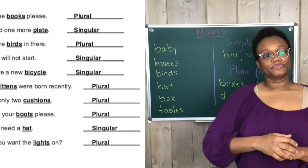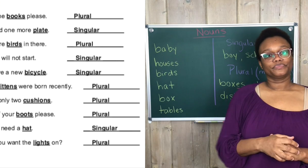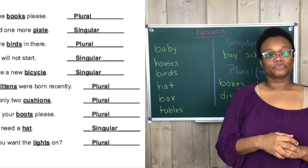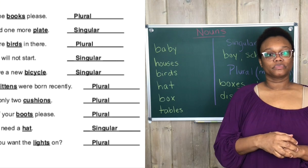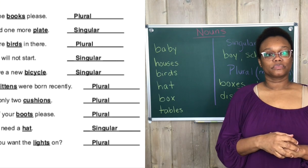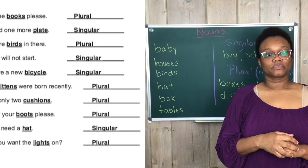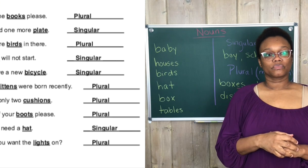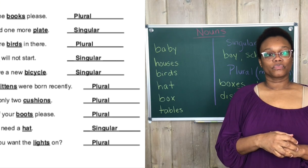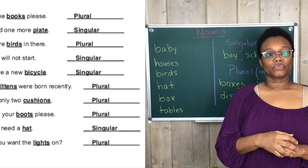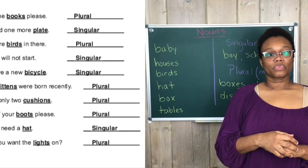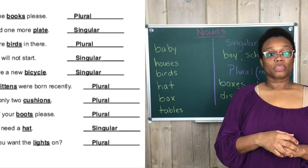Number 3.